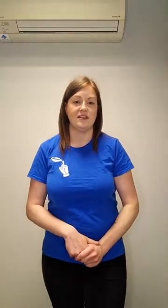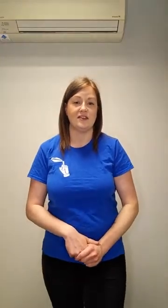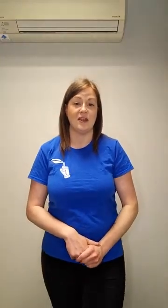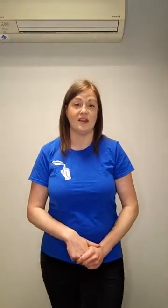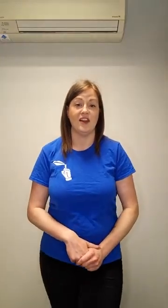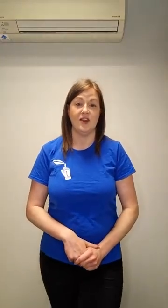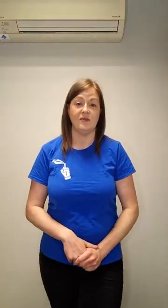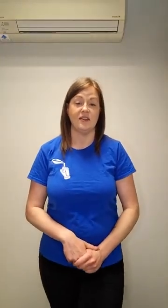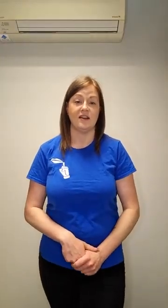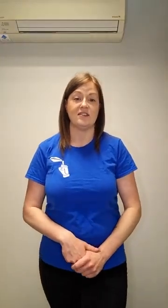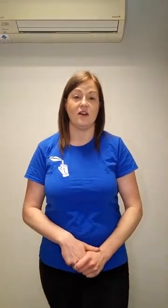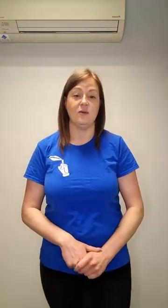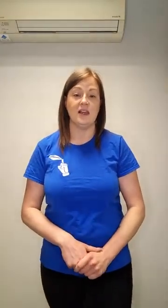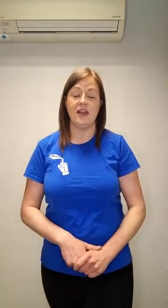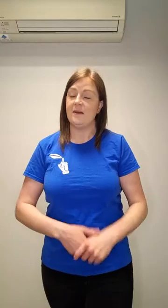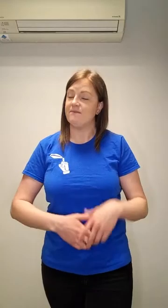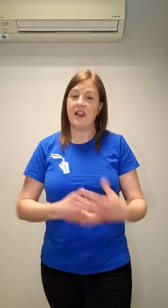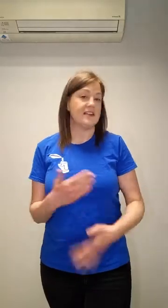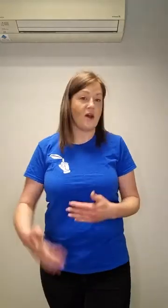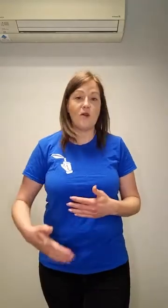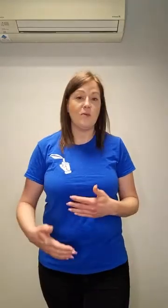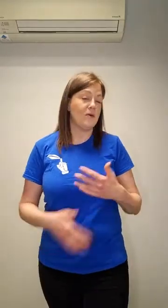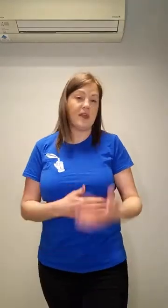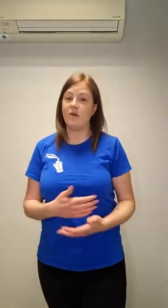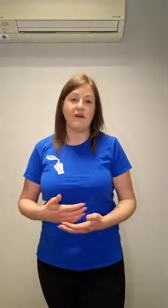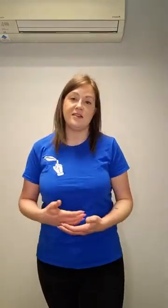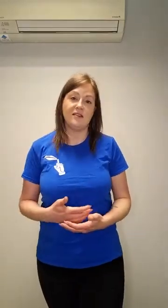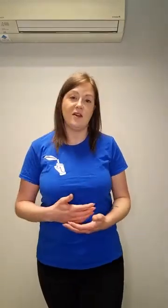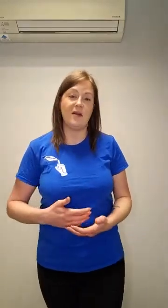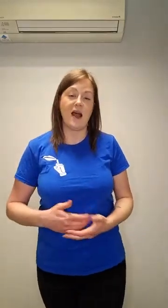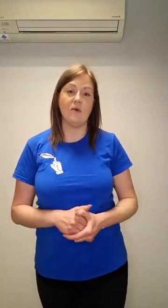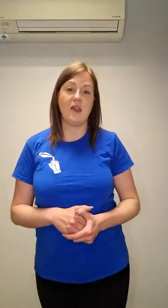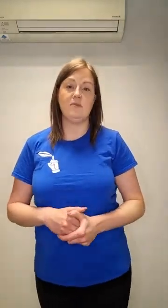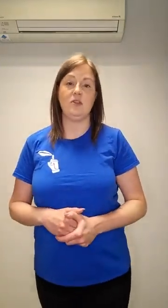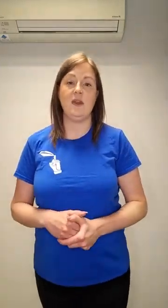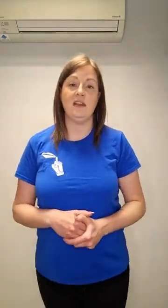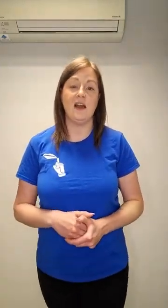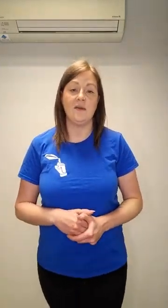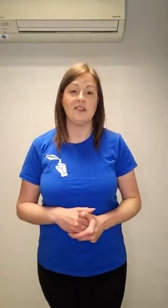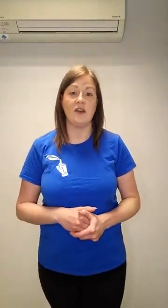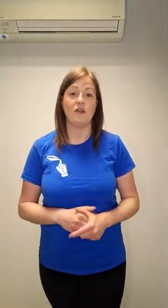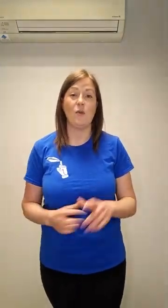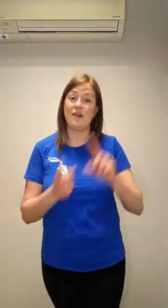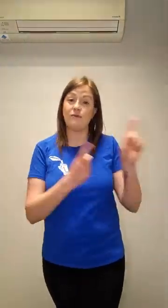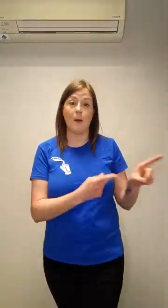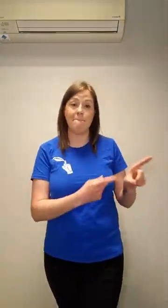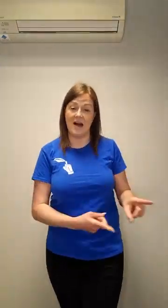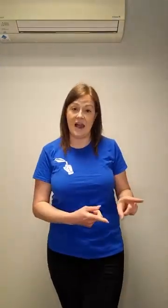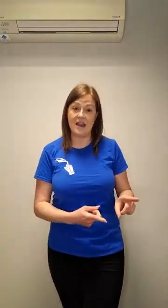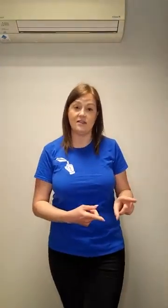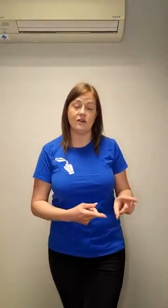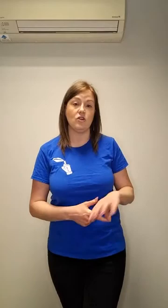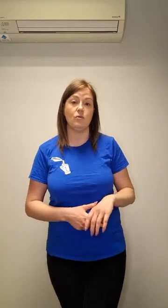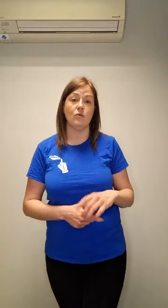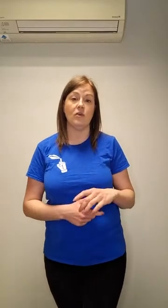this week and learning with us. So let us know, we'll keep providing them, and we'll keep doing sign of the week from May, so that you will learn